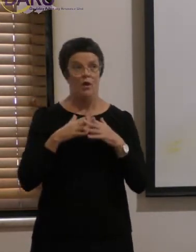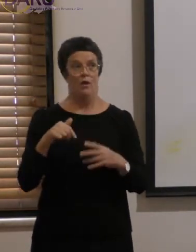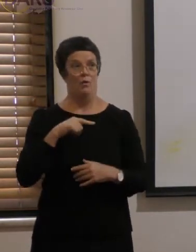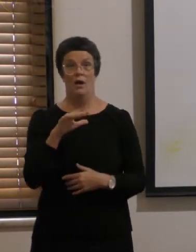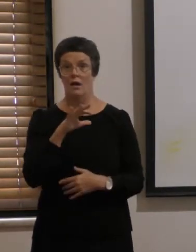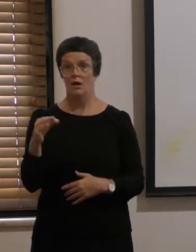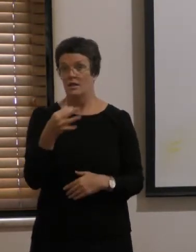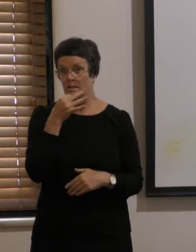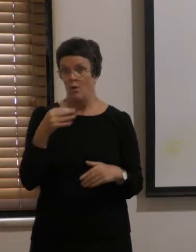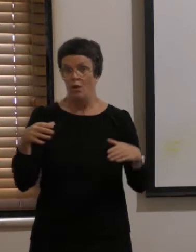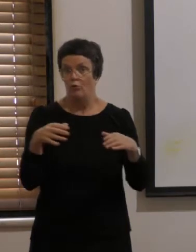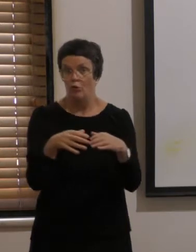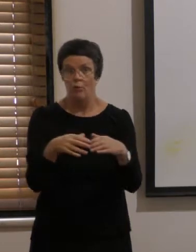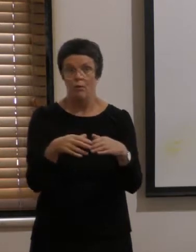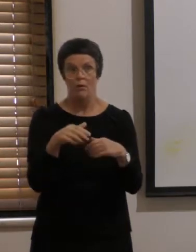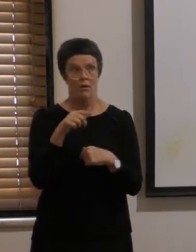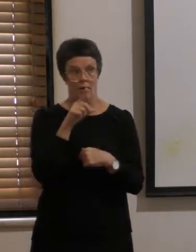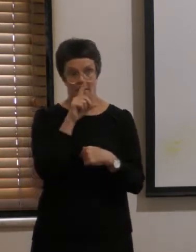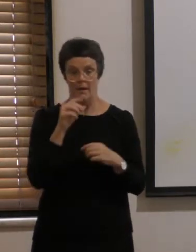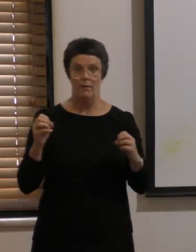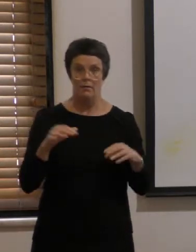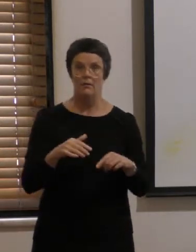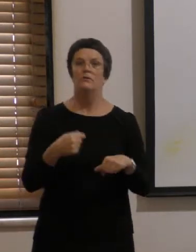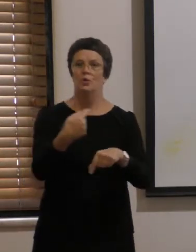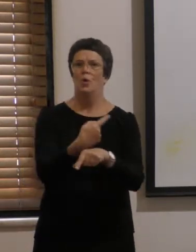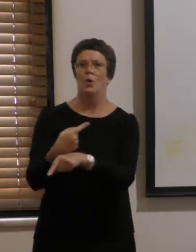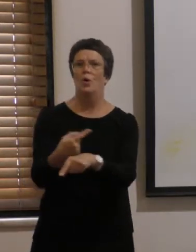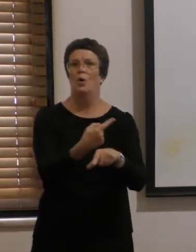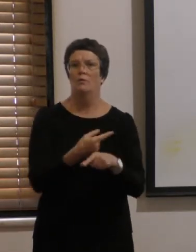we've got a small group, to talk about the issues as well.